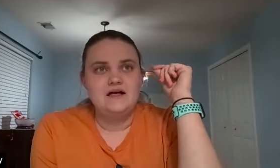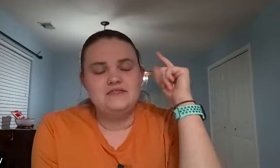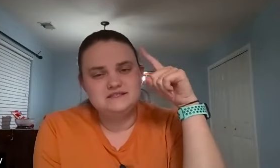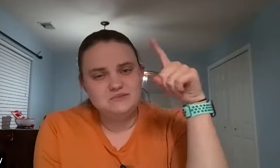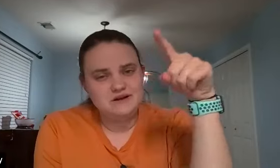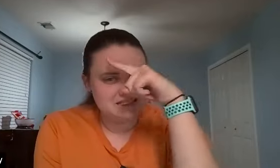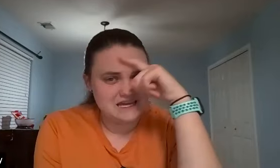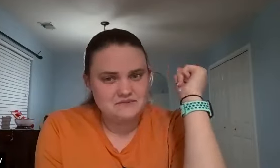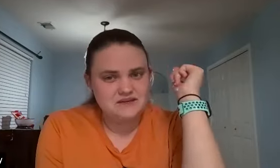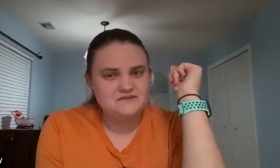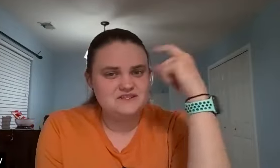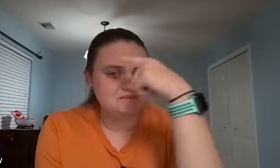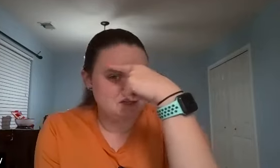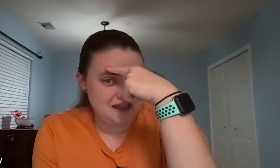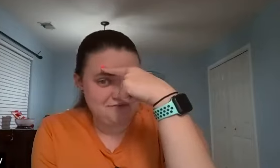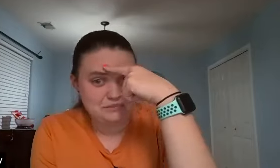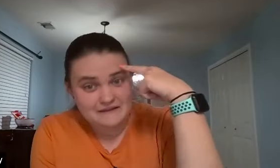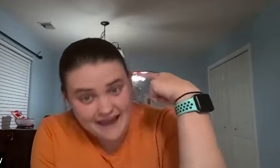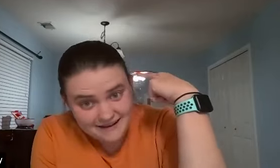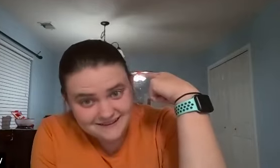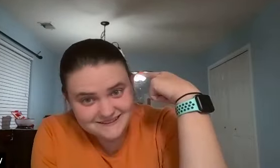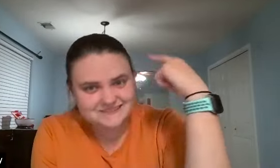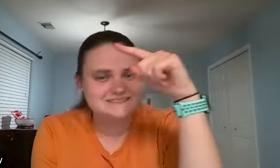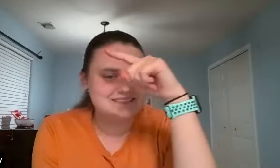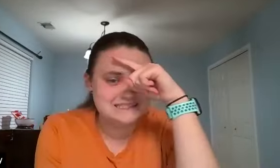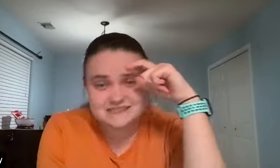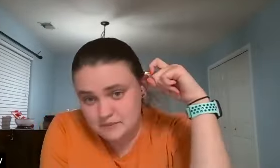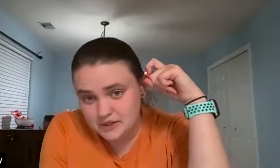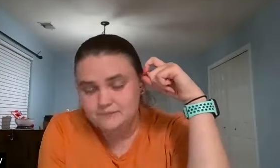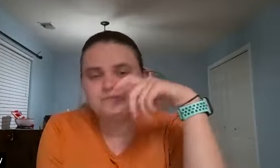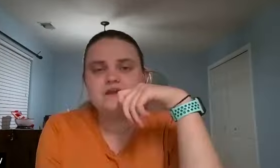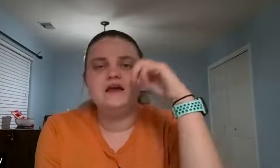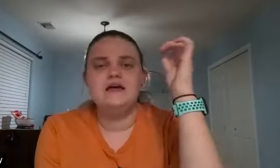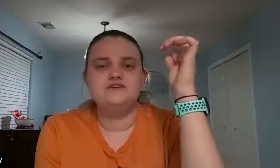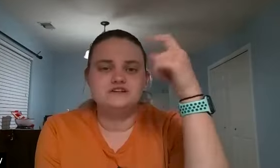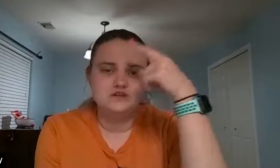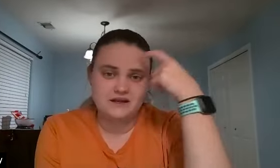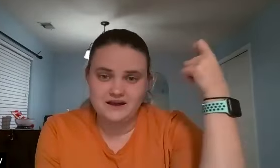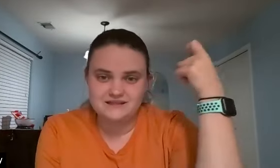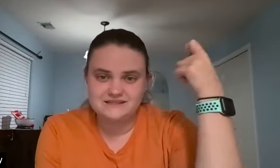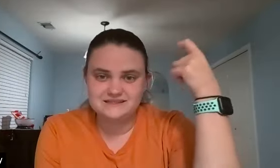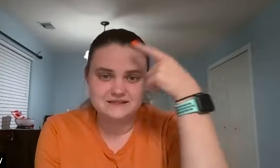Now this one can be confusing because we have black, summer, and there's also because.